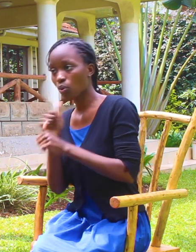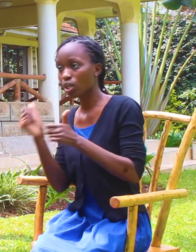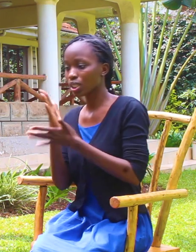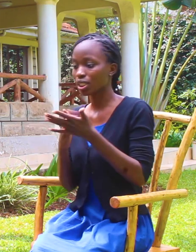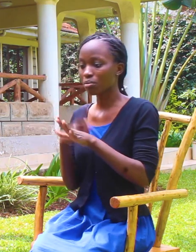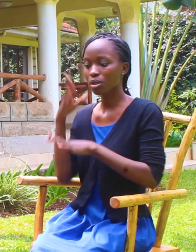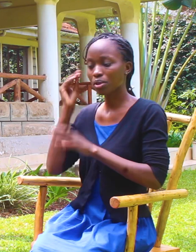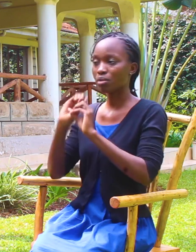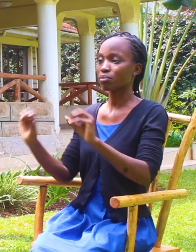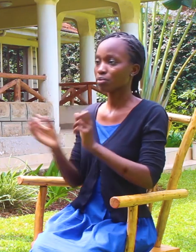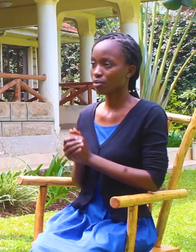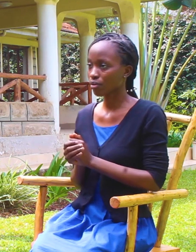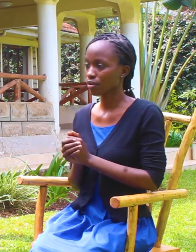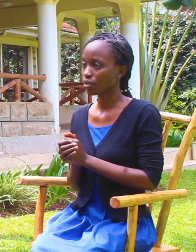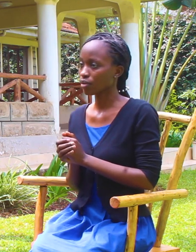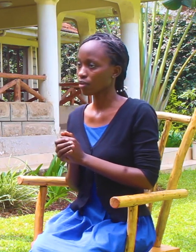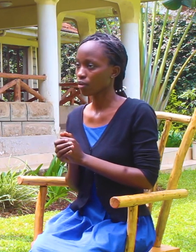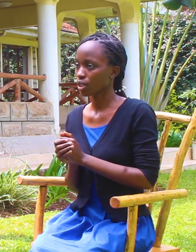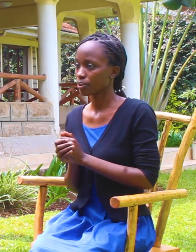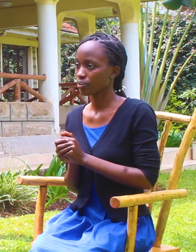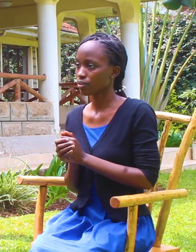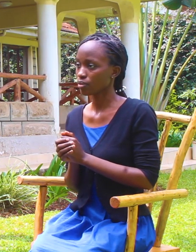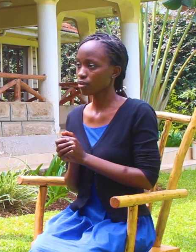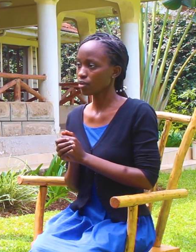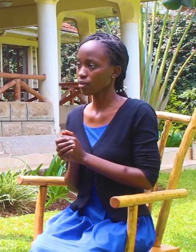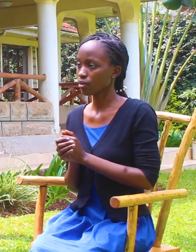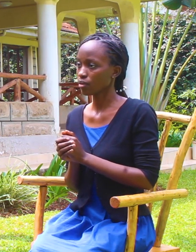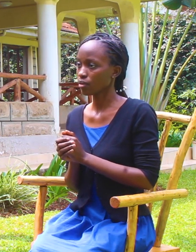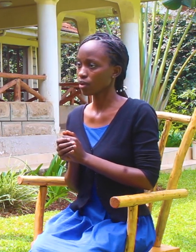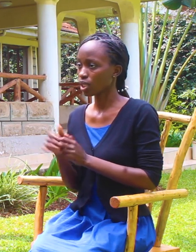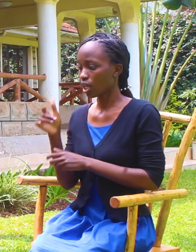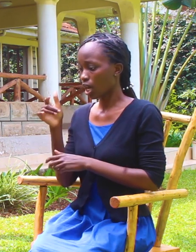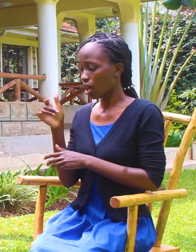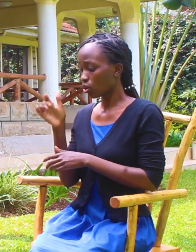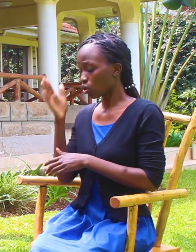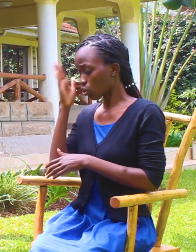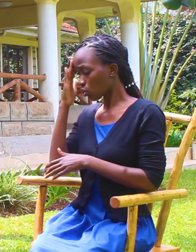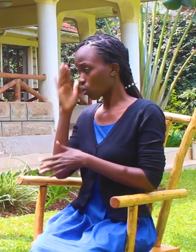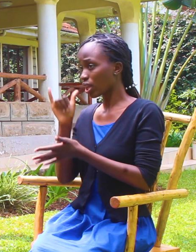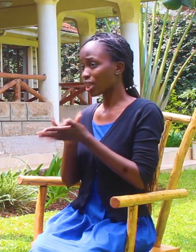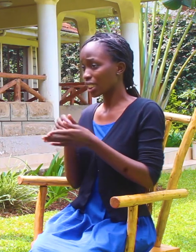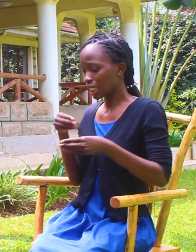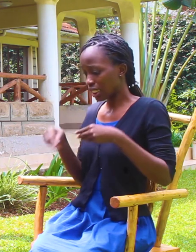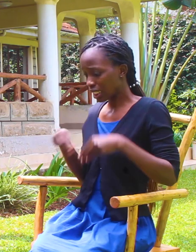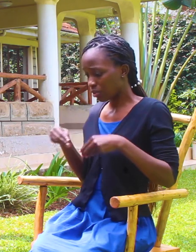hear. So that kind of disability is very, very difficult to